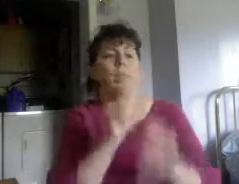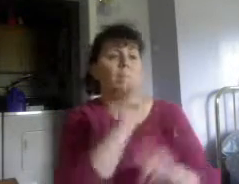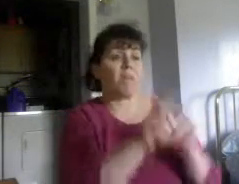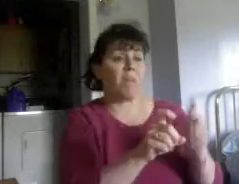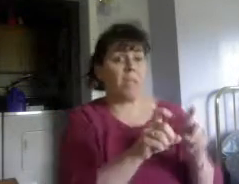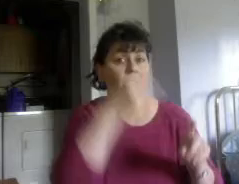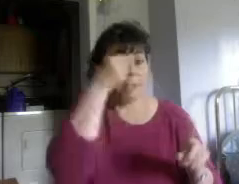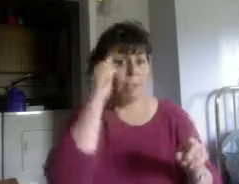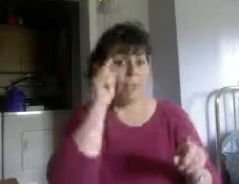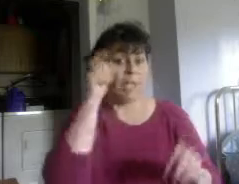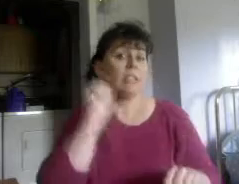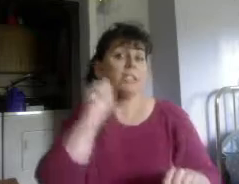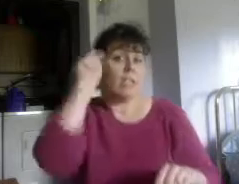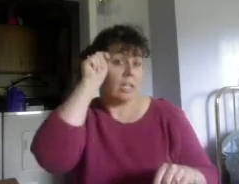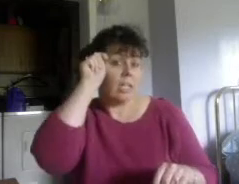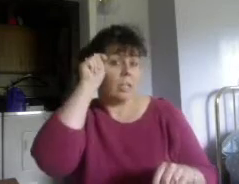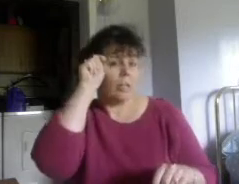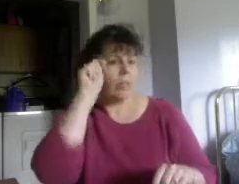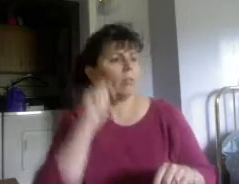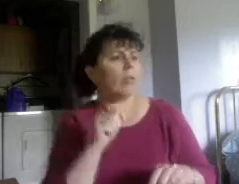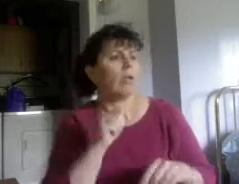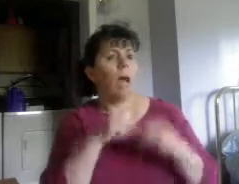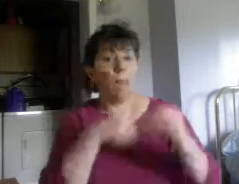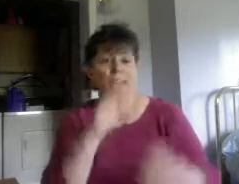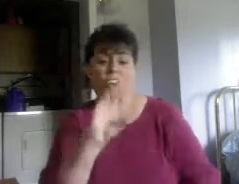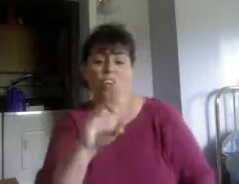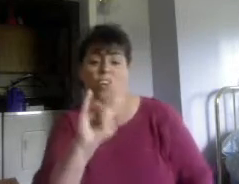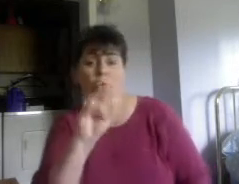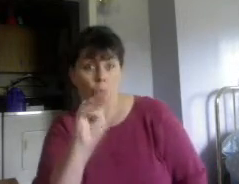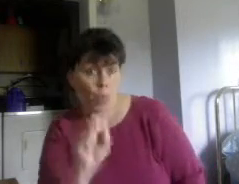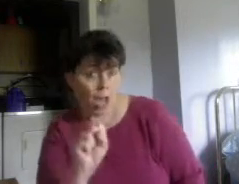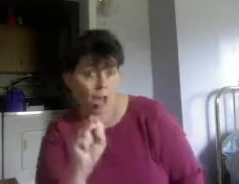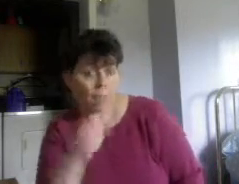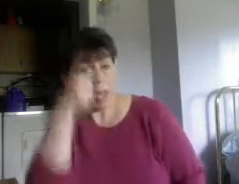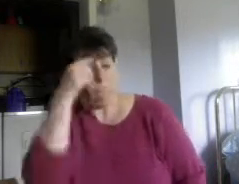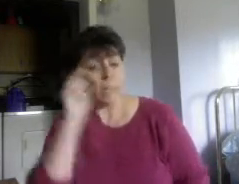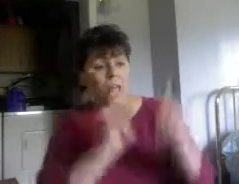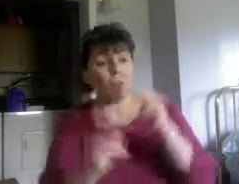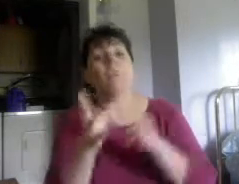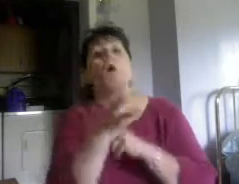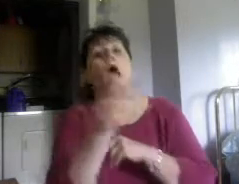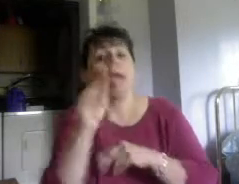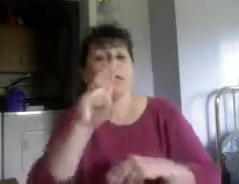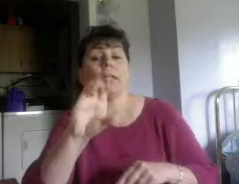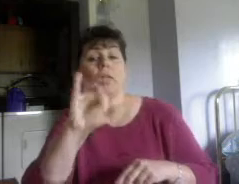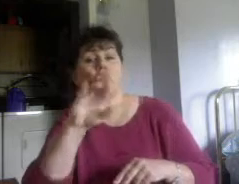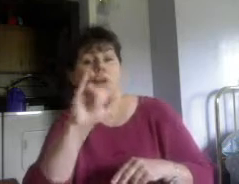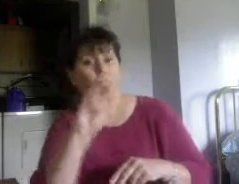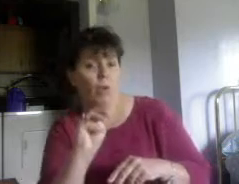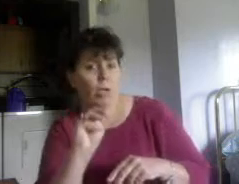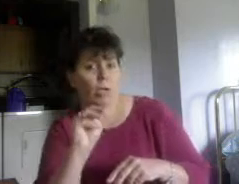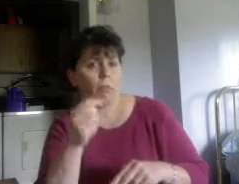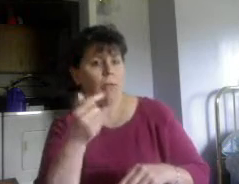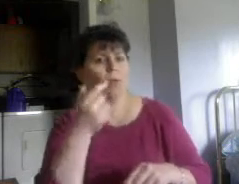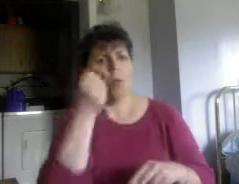they need to decide whether that person is being racist or insensitive, is stereotyping, is asking a